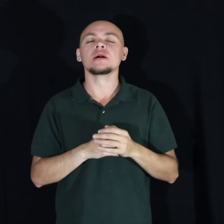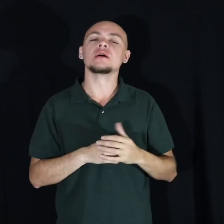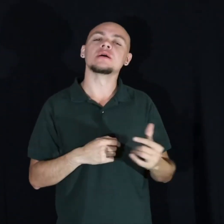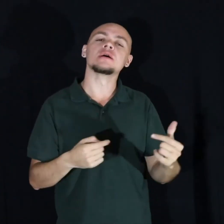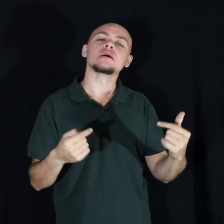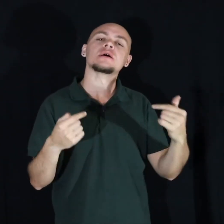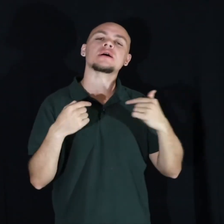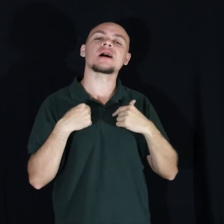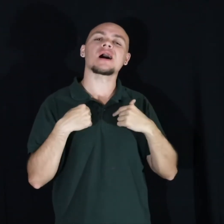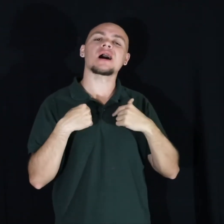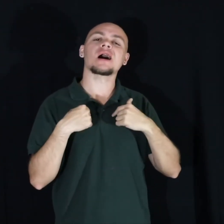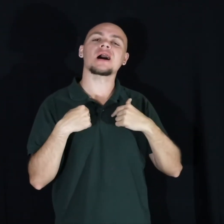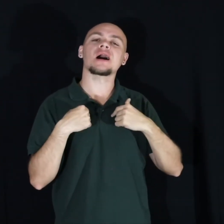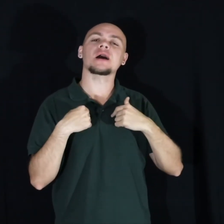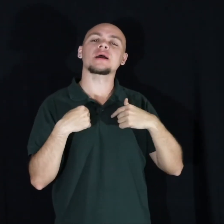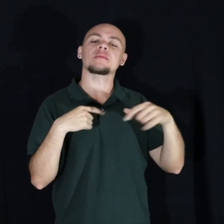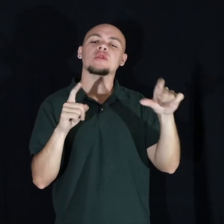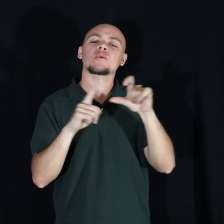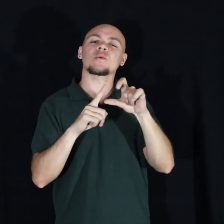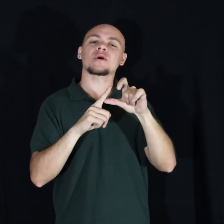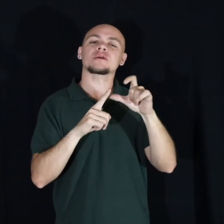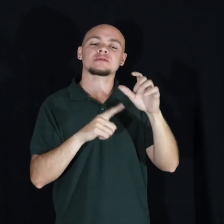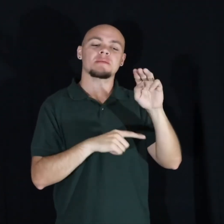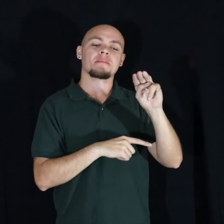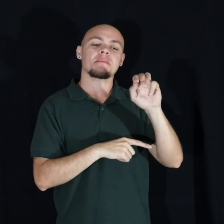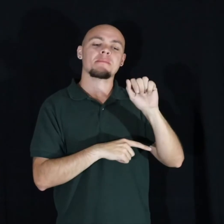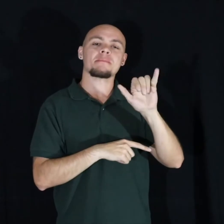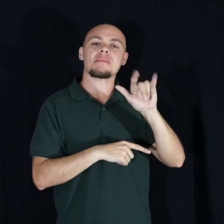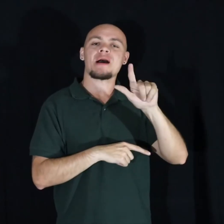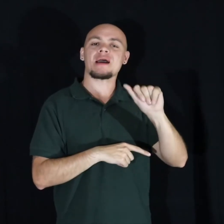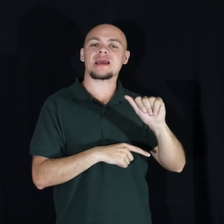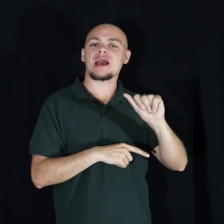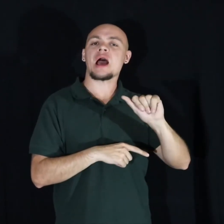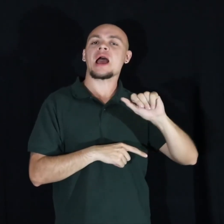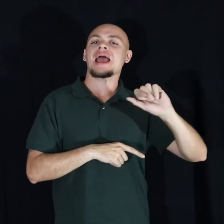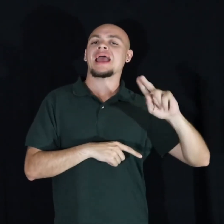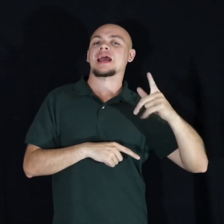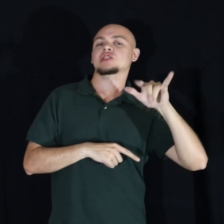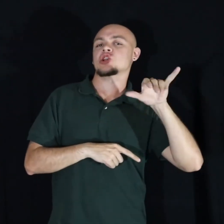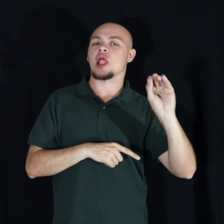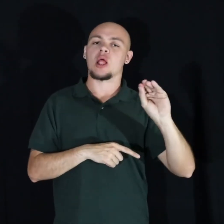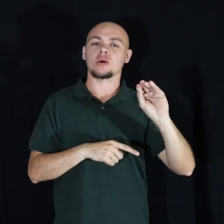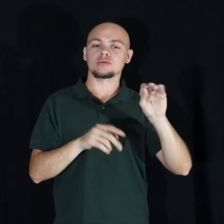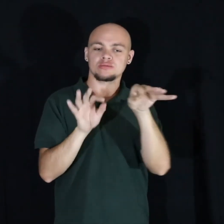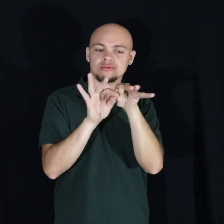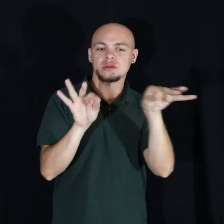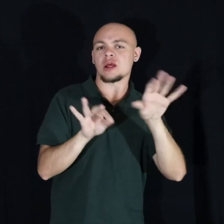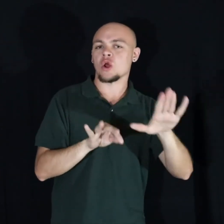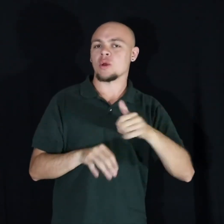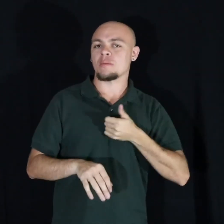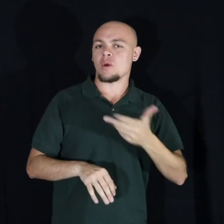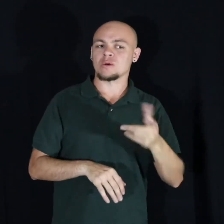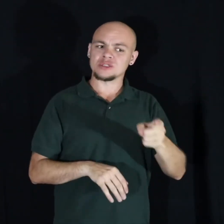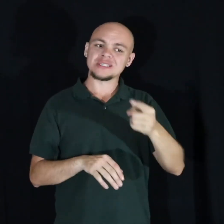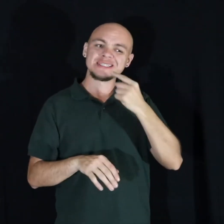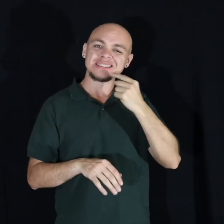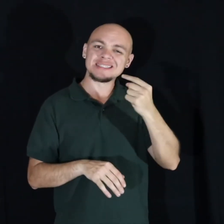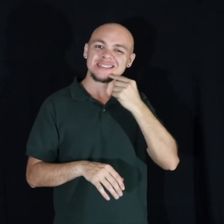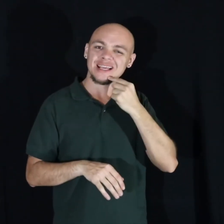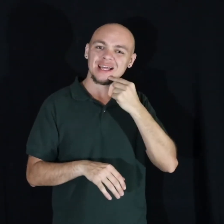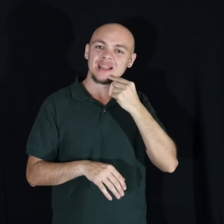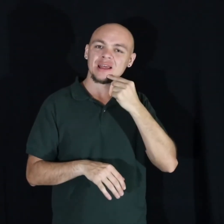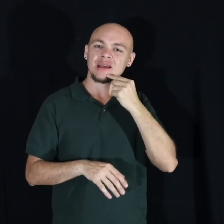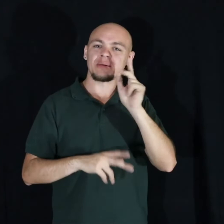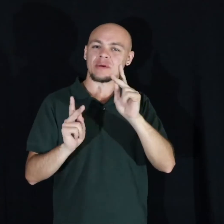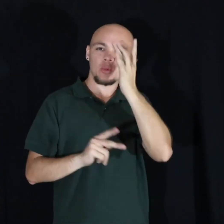I am the words that Maya Angelou utters in her poetry verses. She stated, "People will forget what you